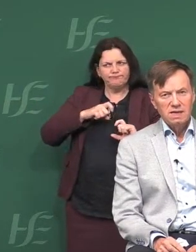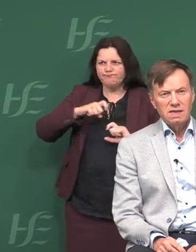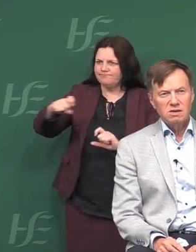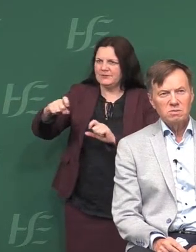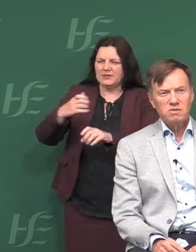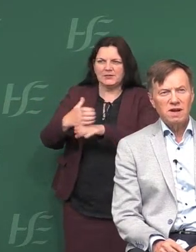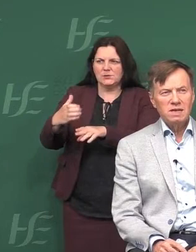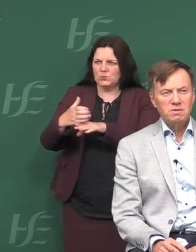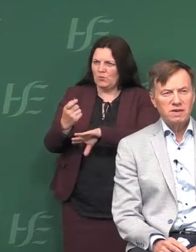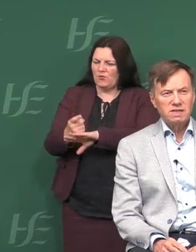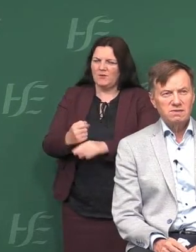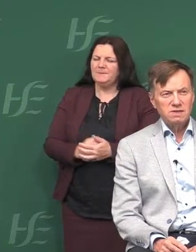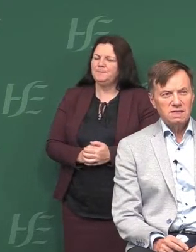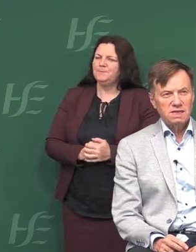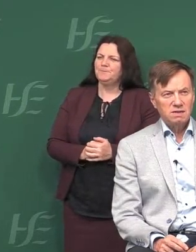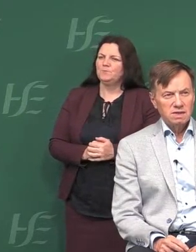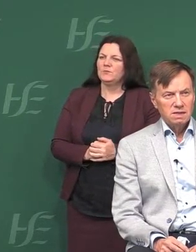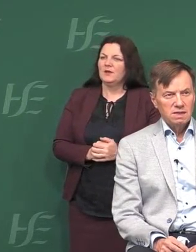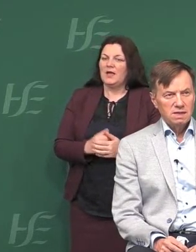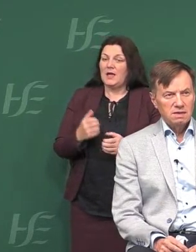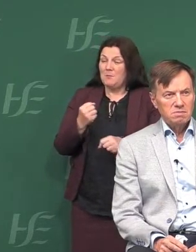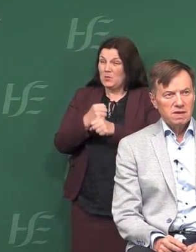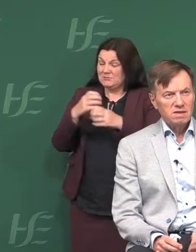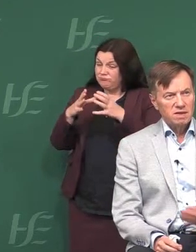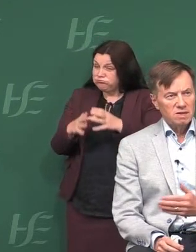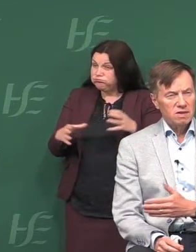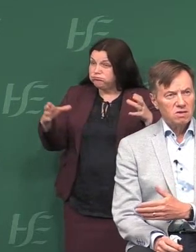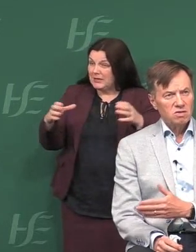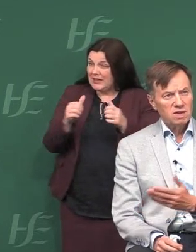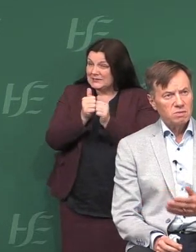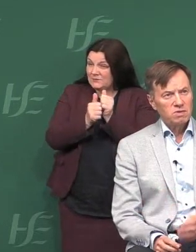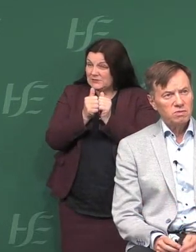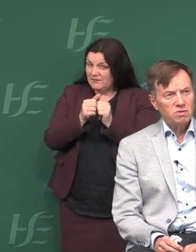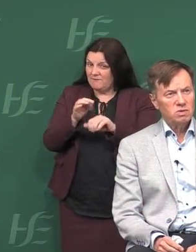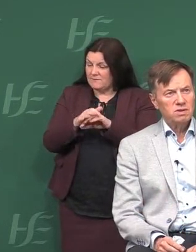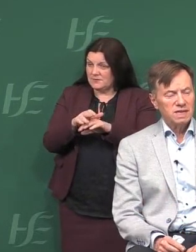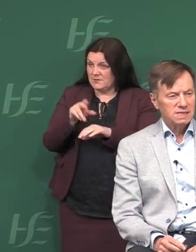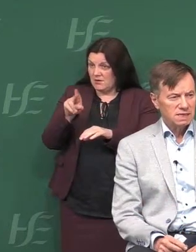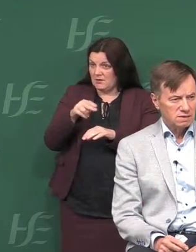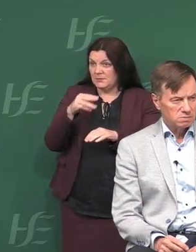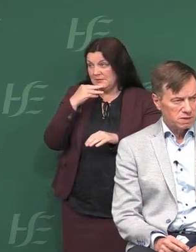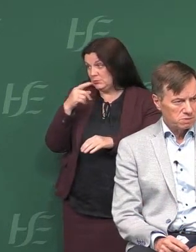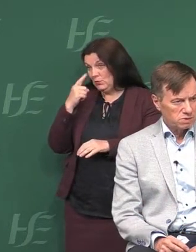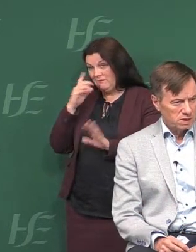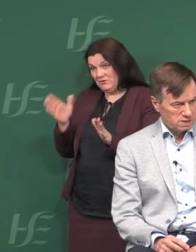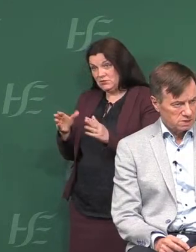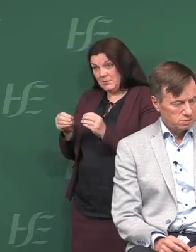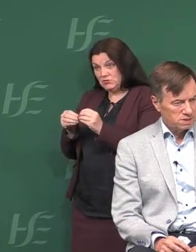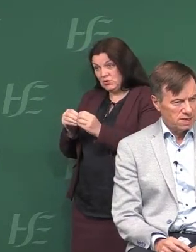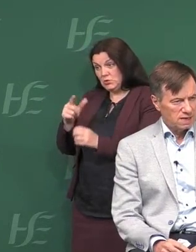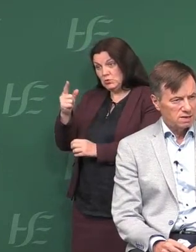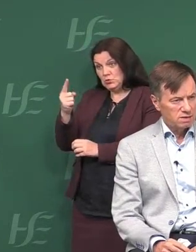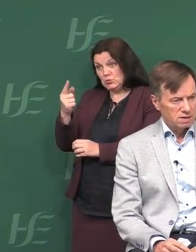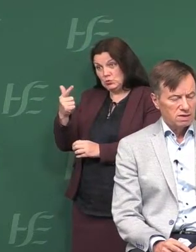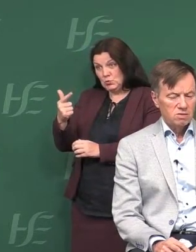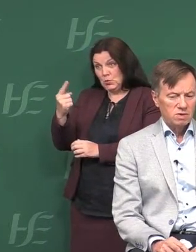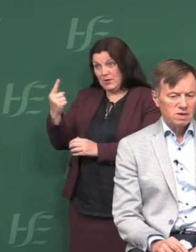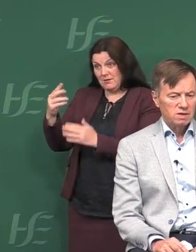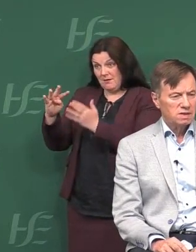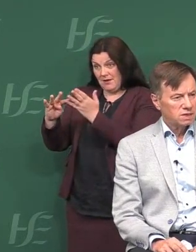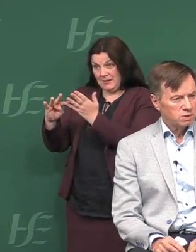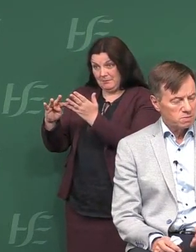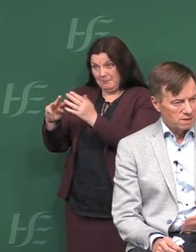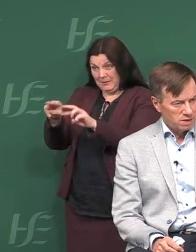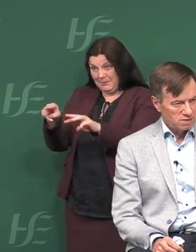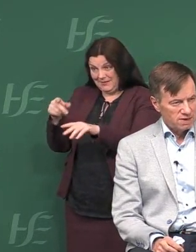place. In terms of volume of activity, as the CEO said, we've 219 people in hospital today, and so